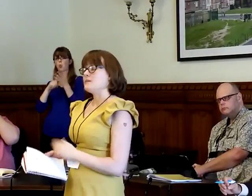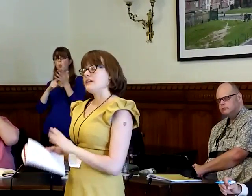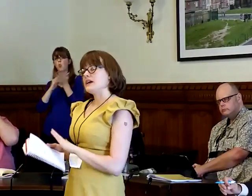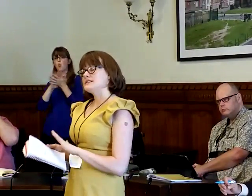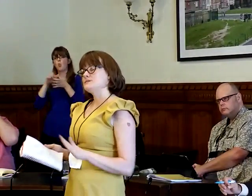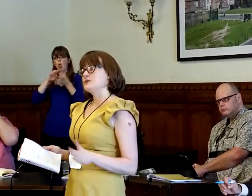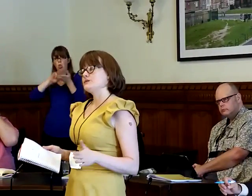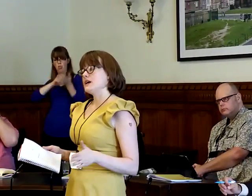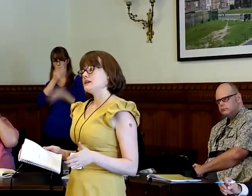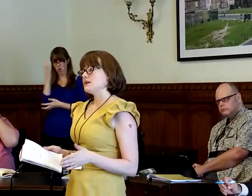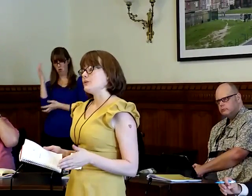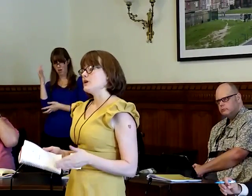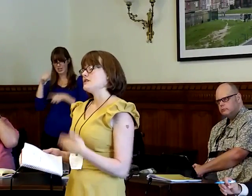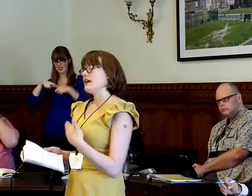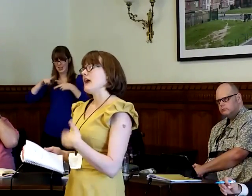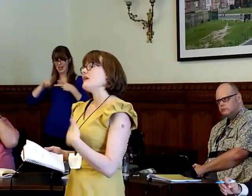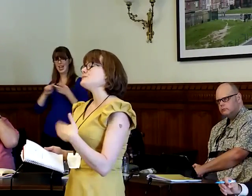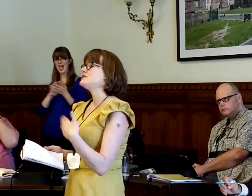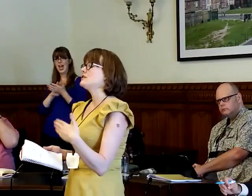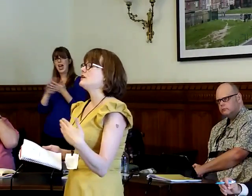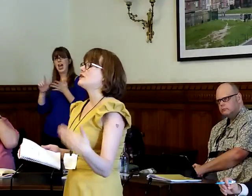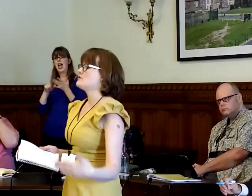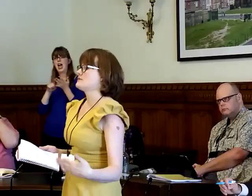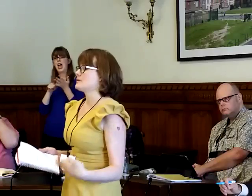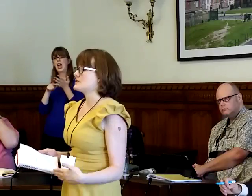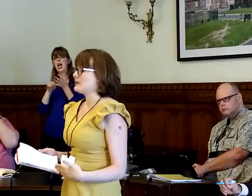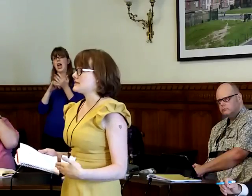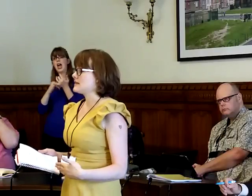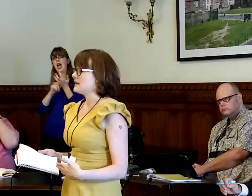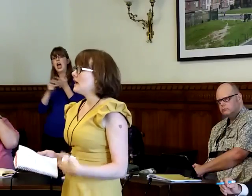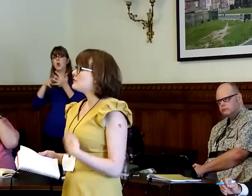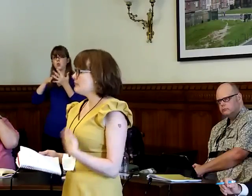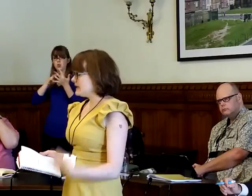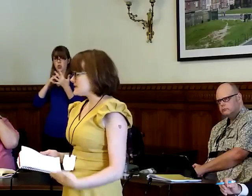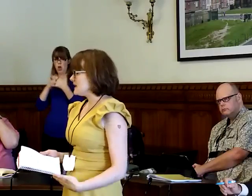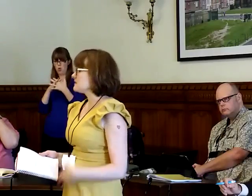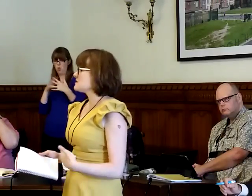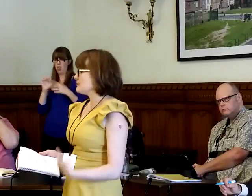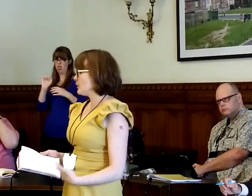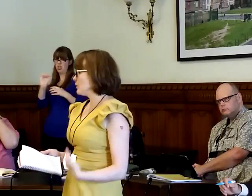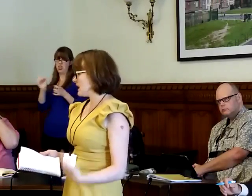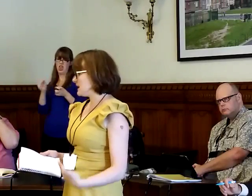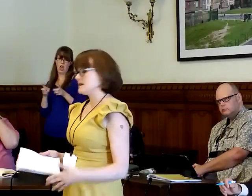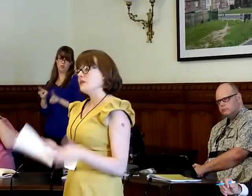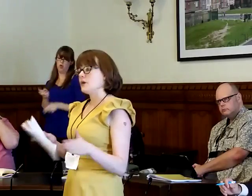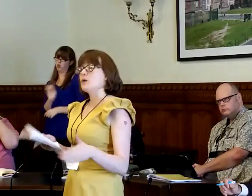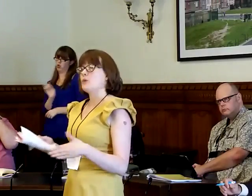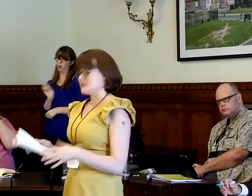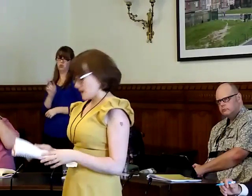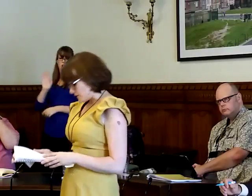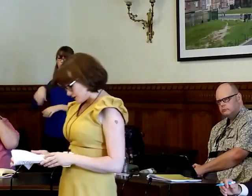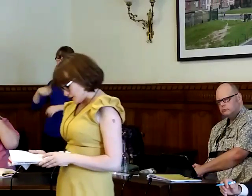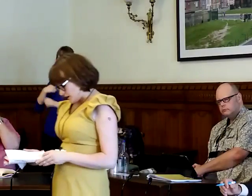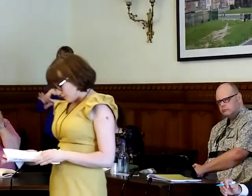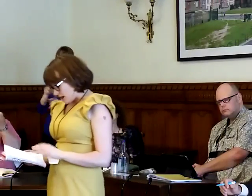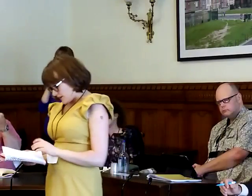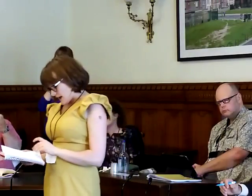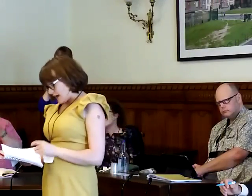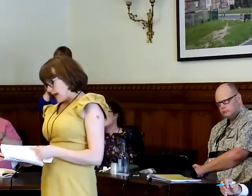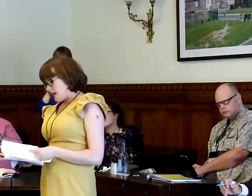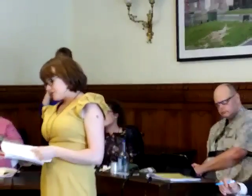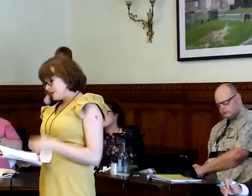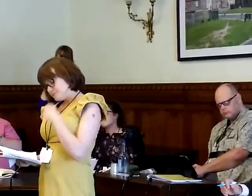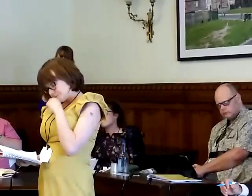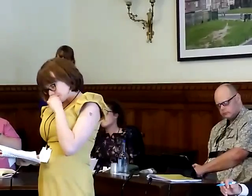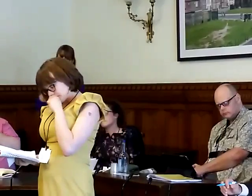Hounslow. And they seem to have taken the approach that they have absolutely no responsibility for meeting the support needs that were once covered